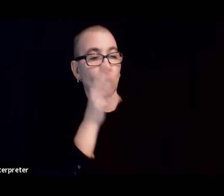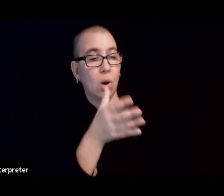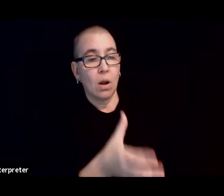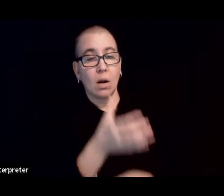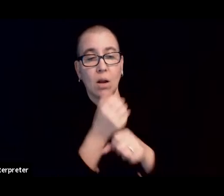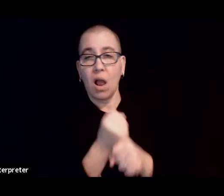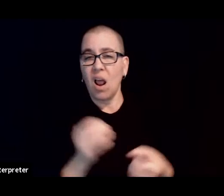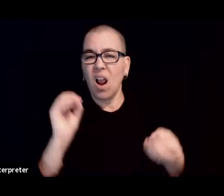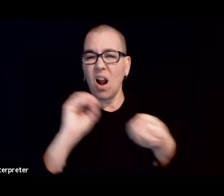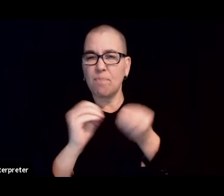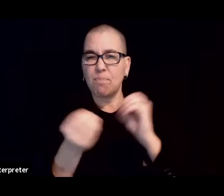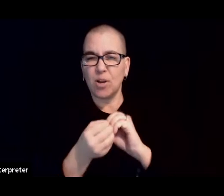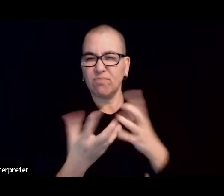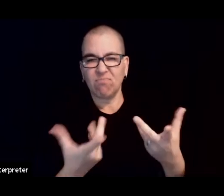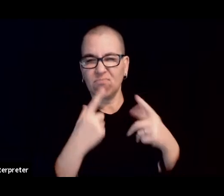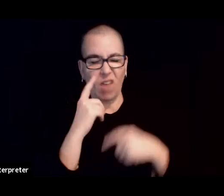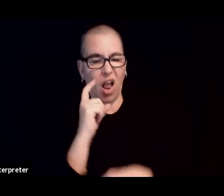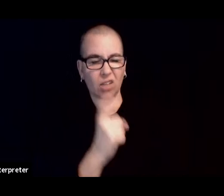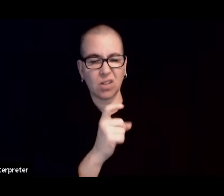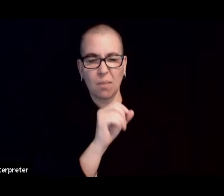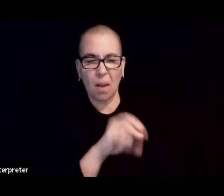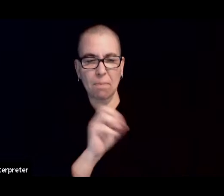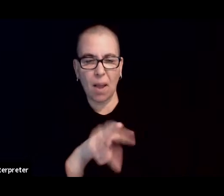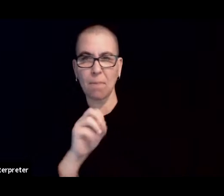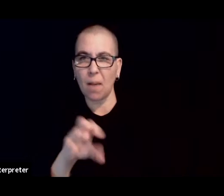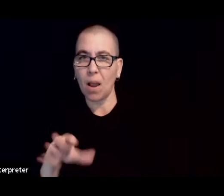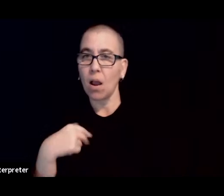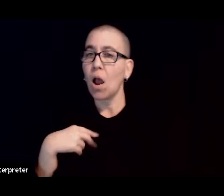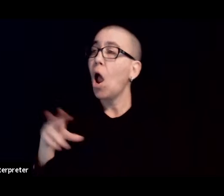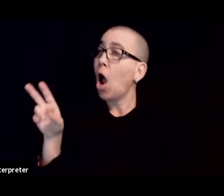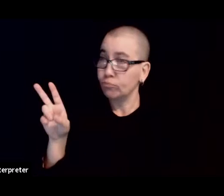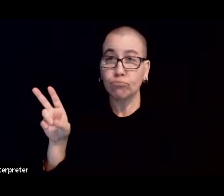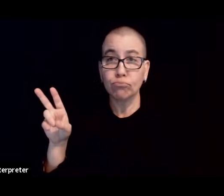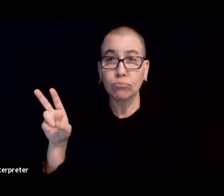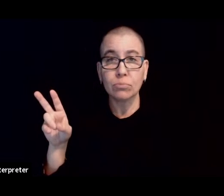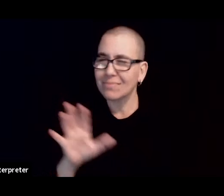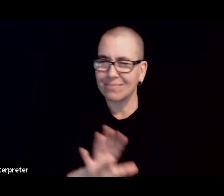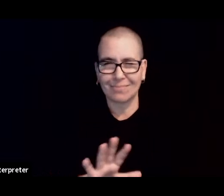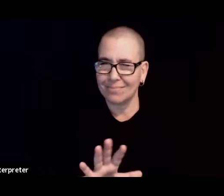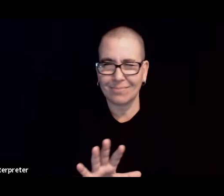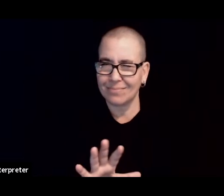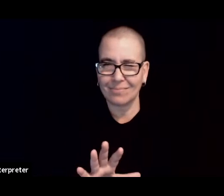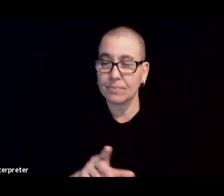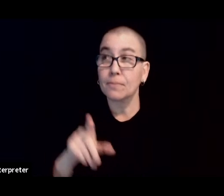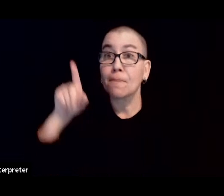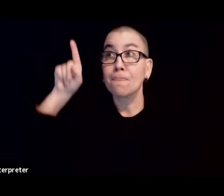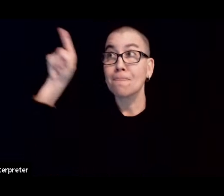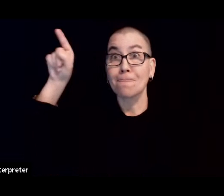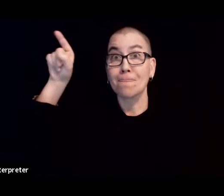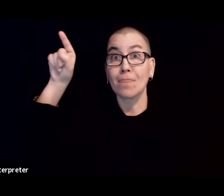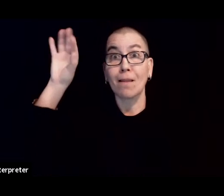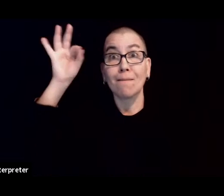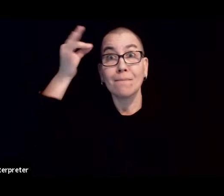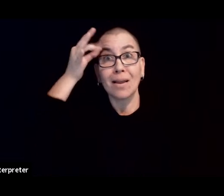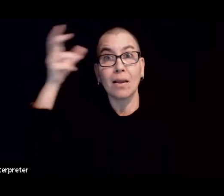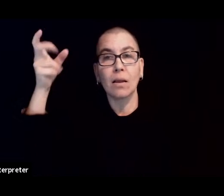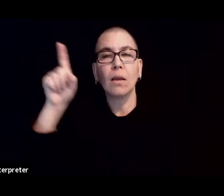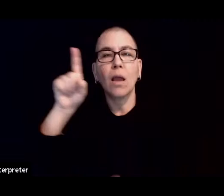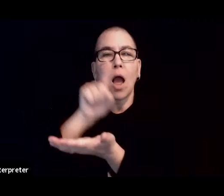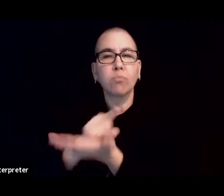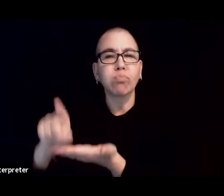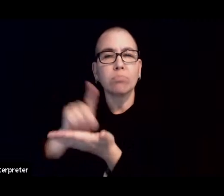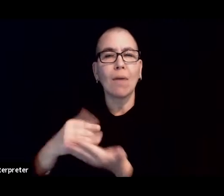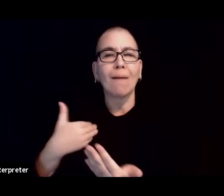to receive less than that. They're giving us weekly projections of what we can expect to get. And the projection this